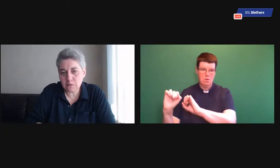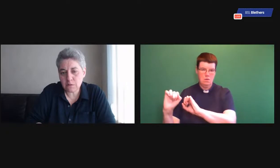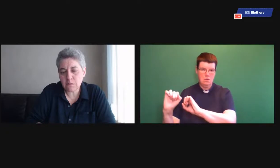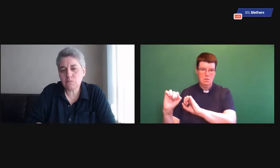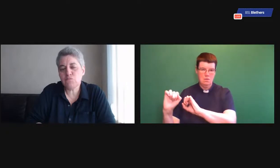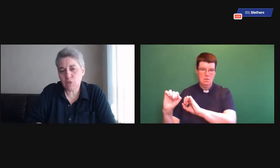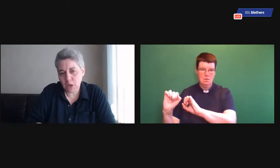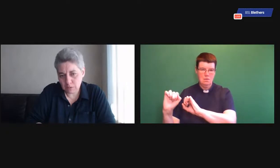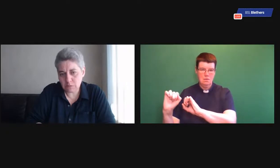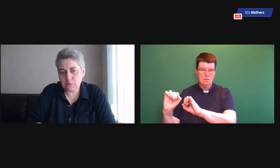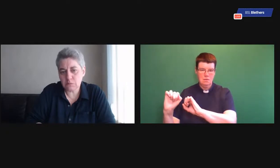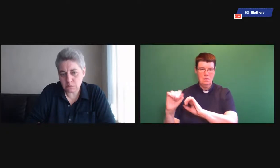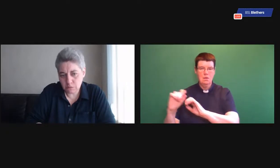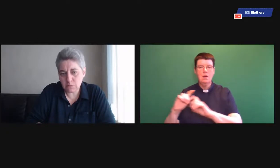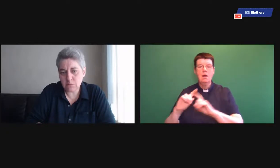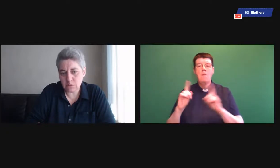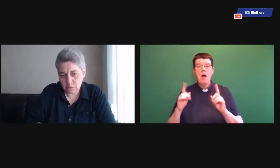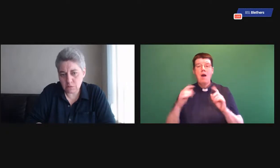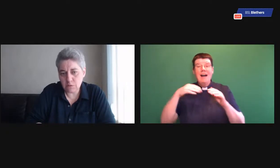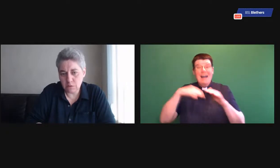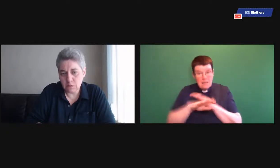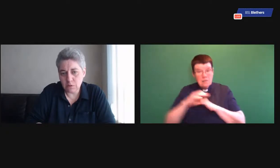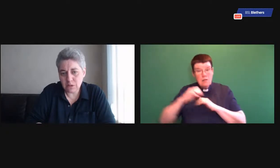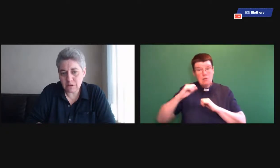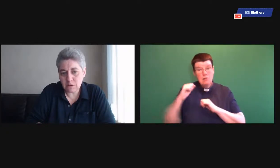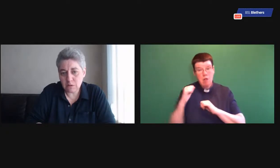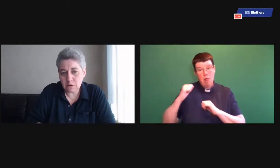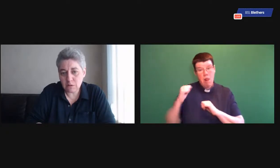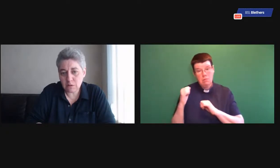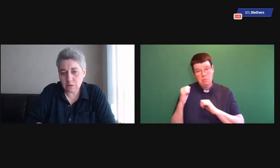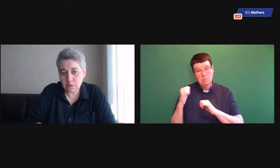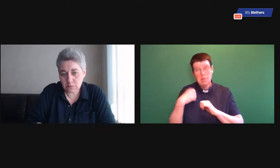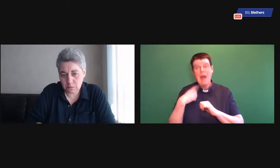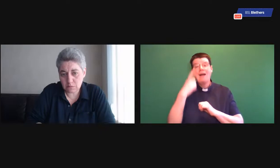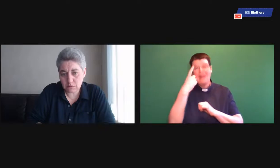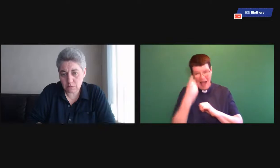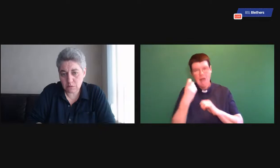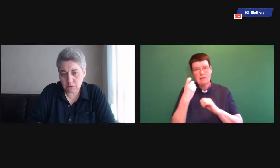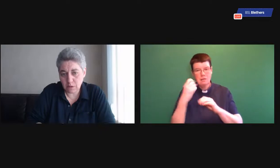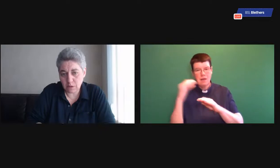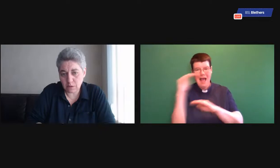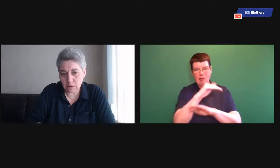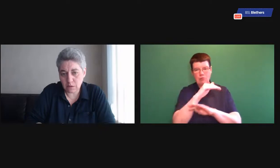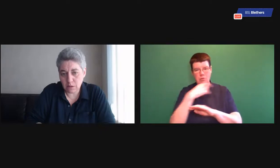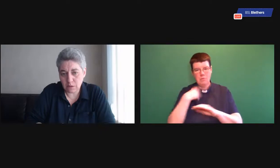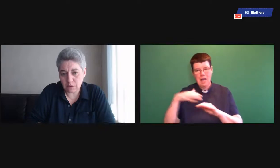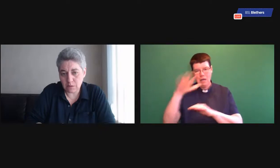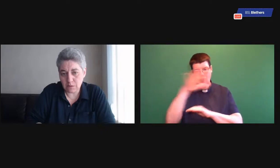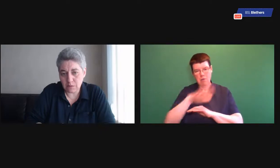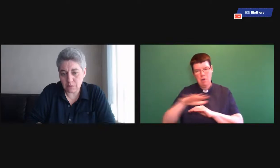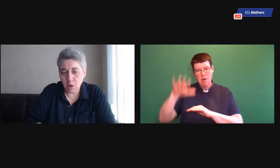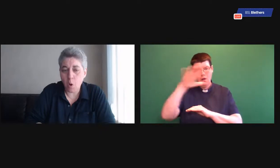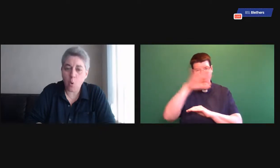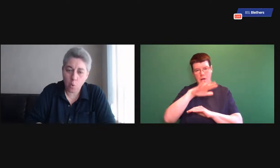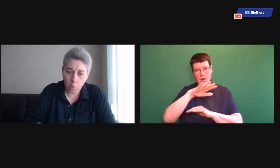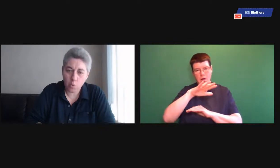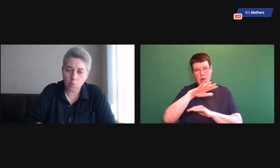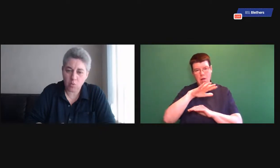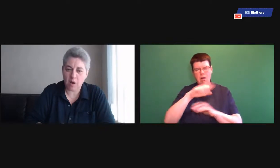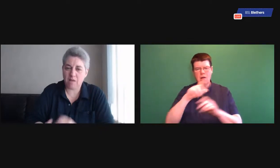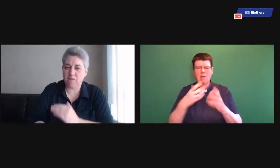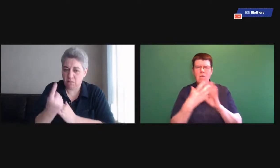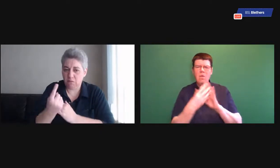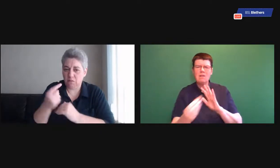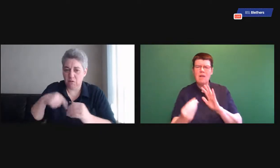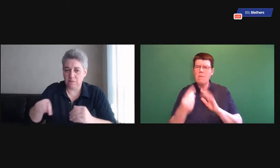of England has its own ways of doing things. However, but in Scotland, I can go outside